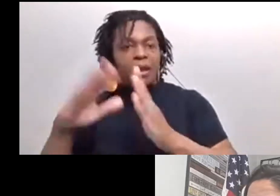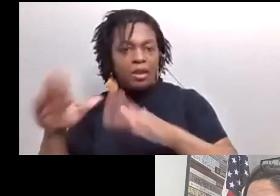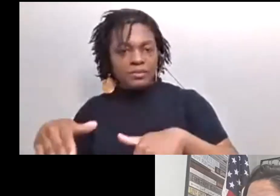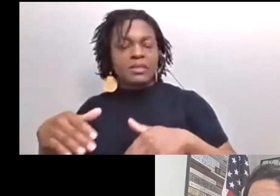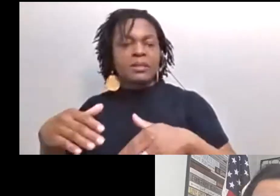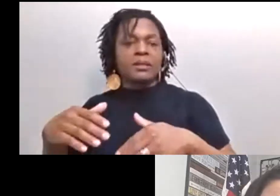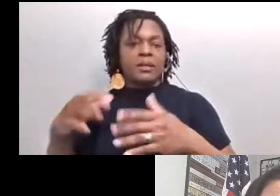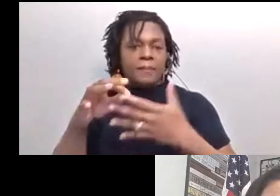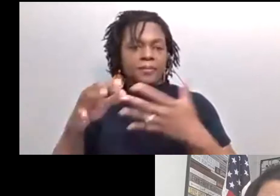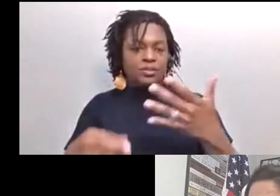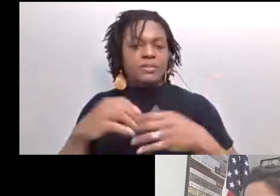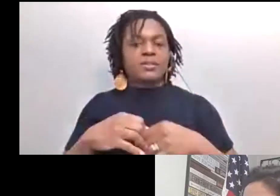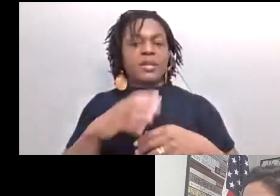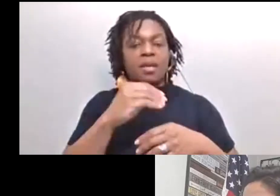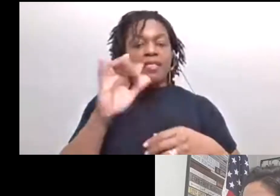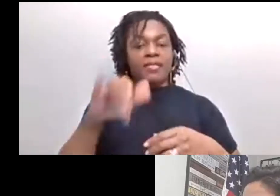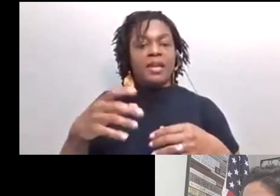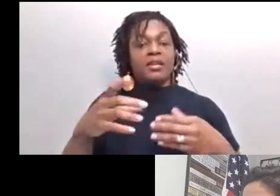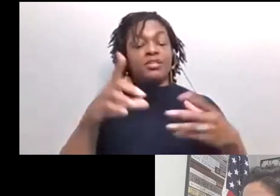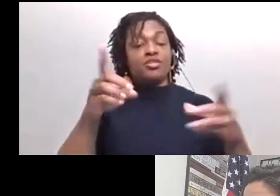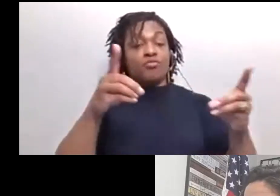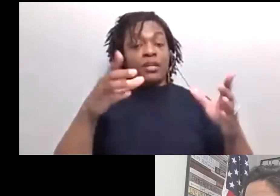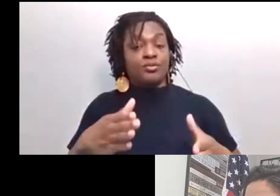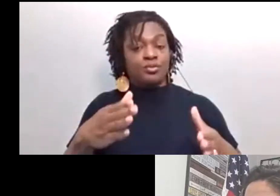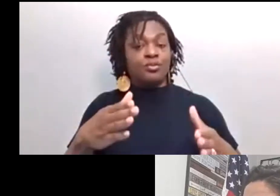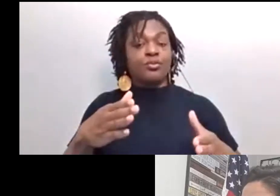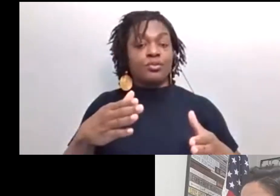is Christy Johnson. And it's